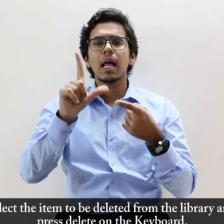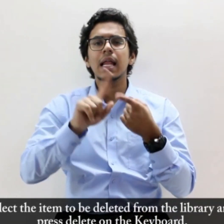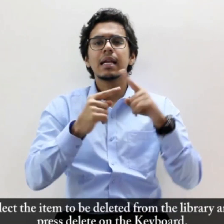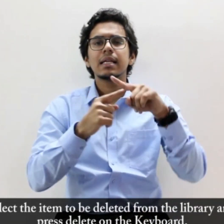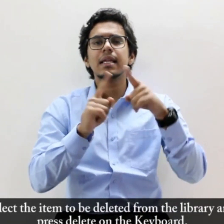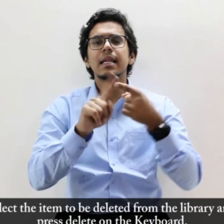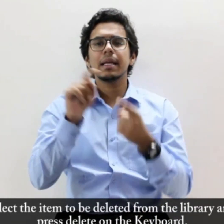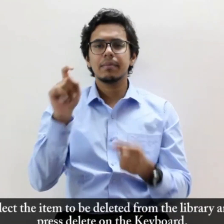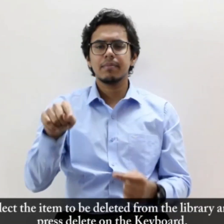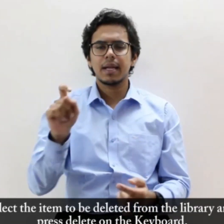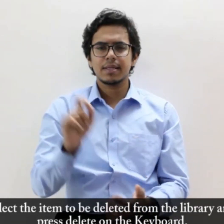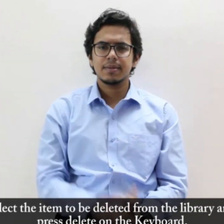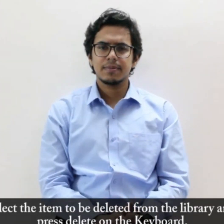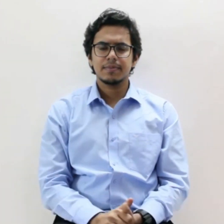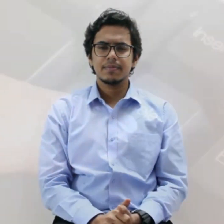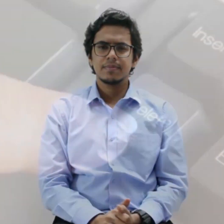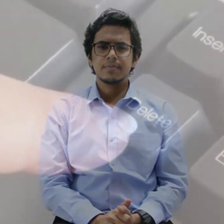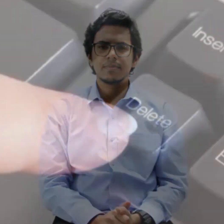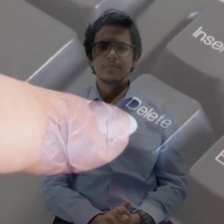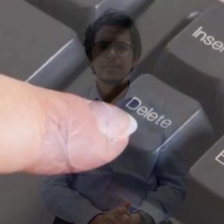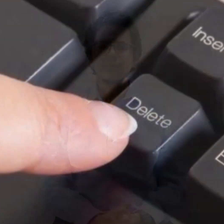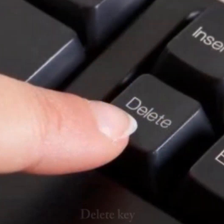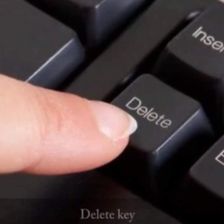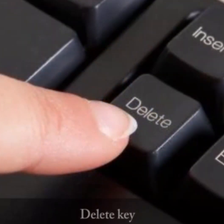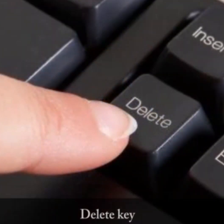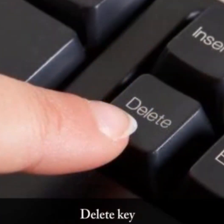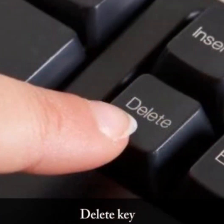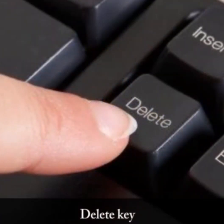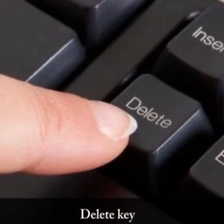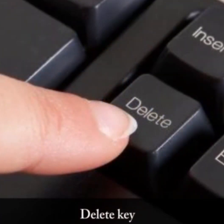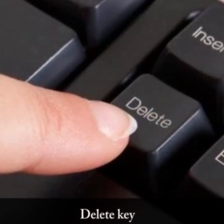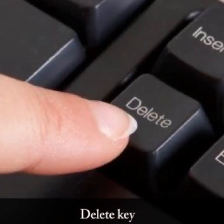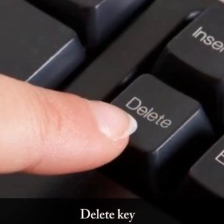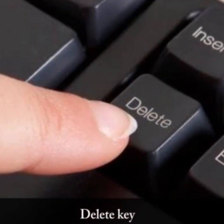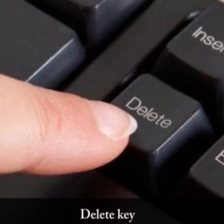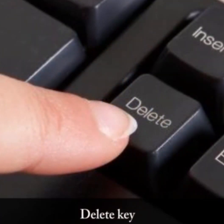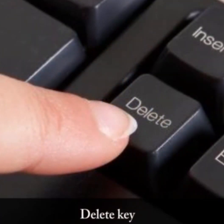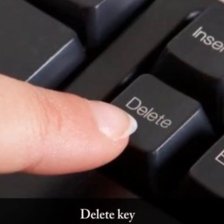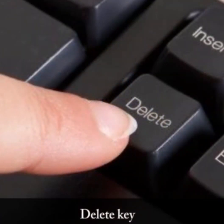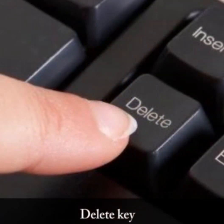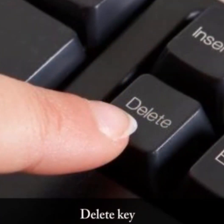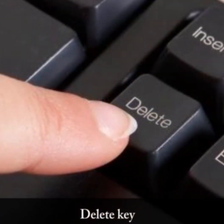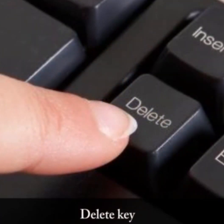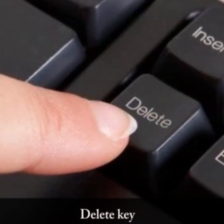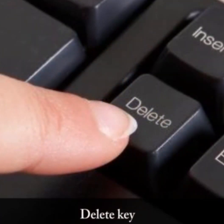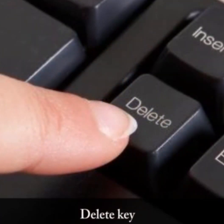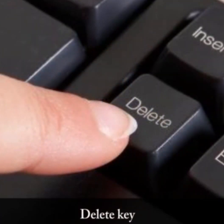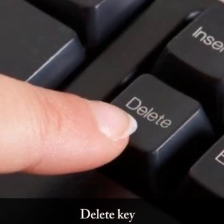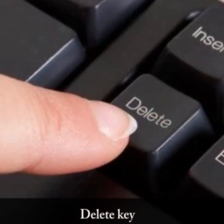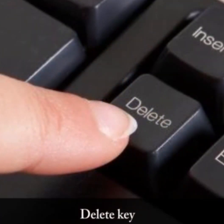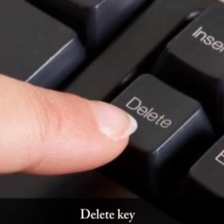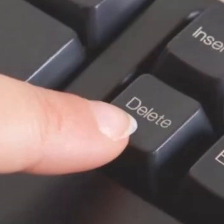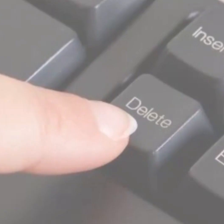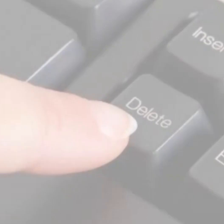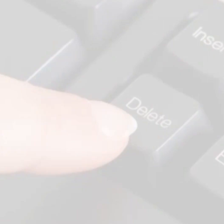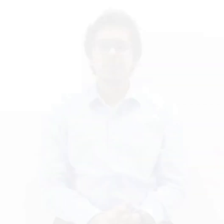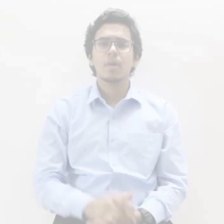Select the item to be deleted from the library and press delete on the keyboard.